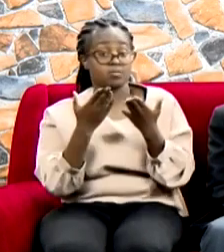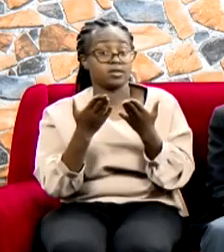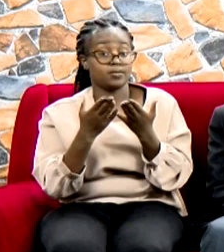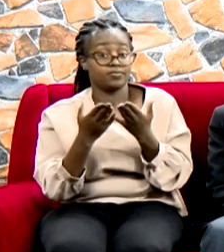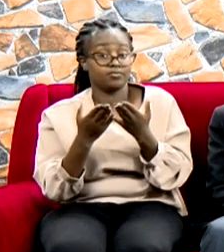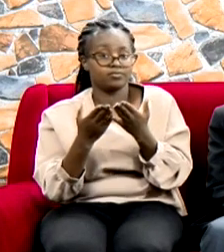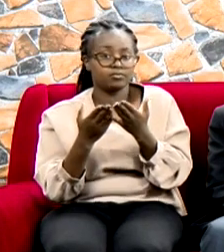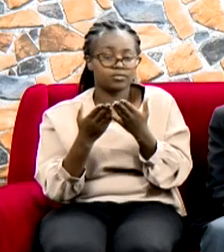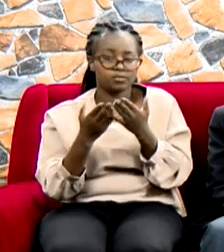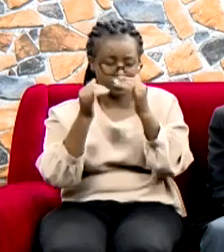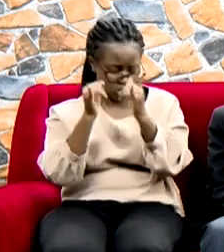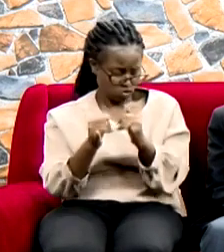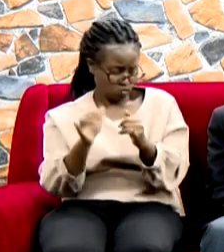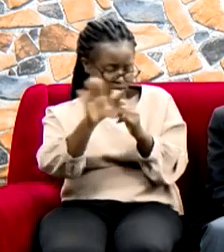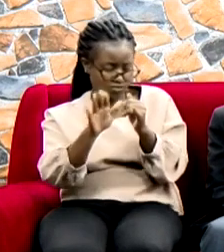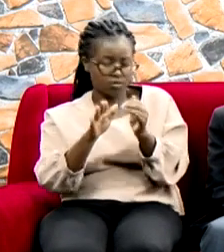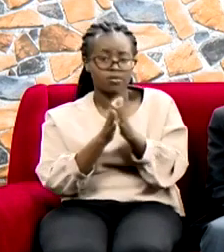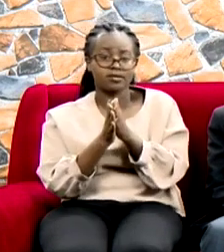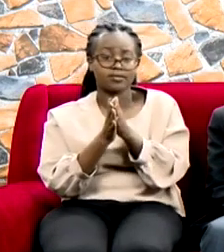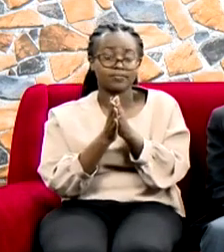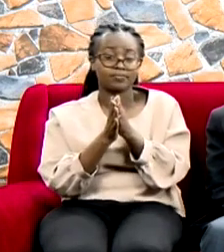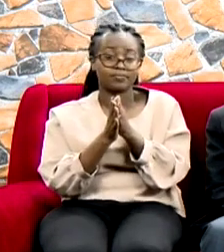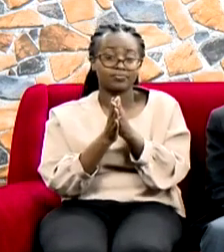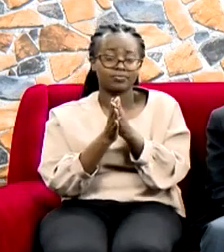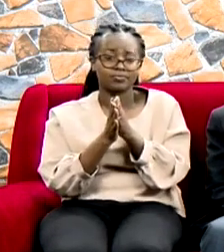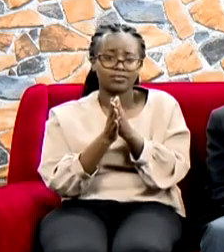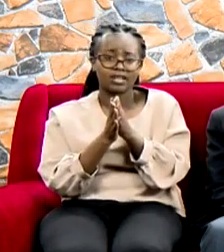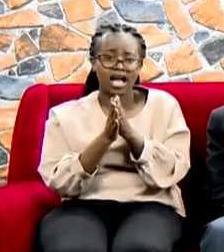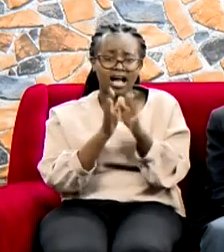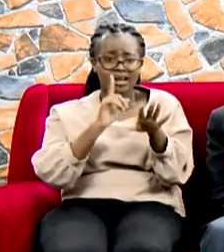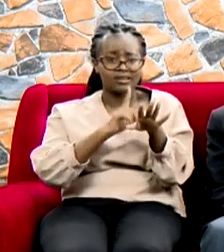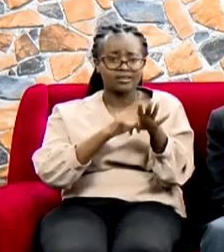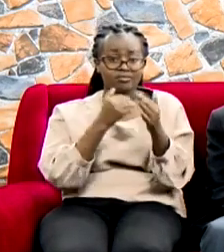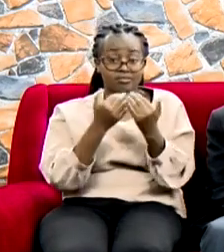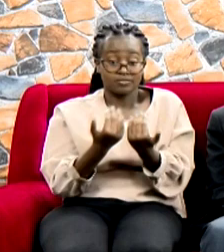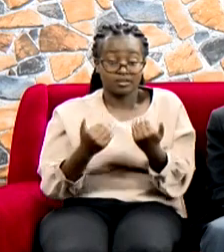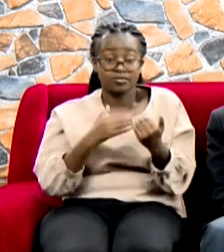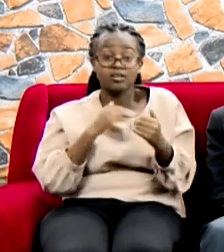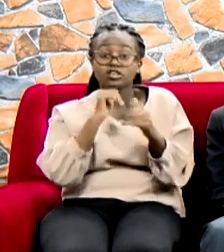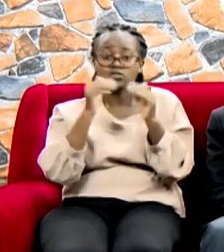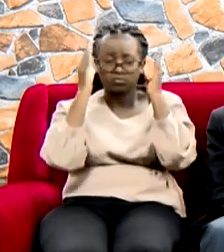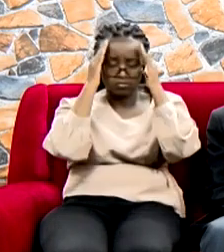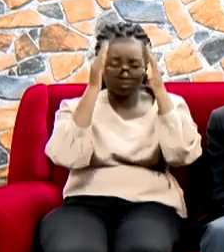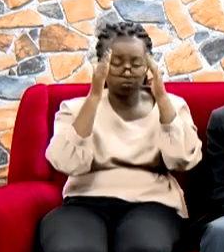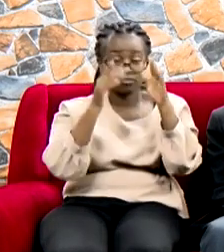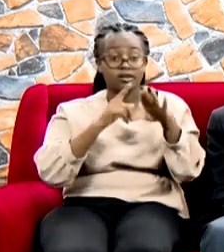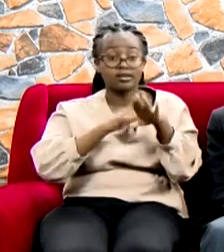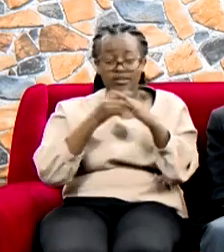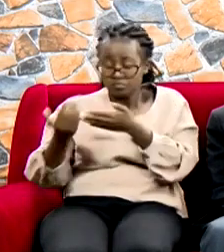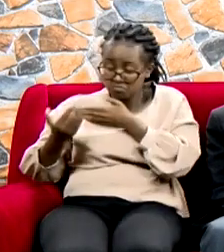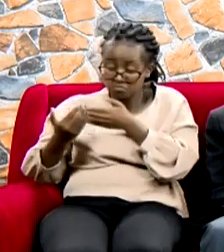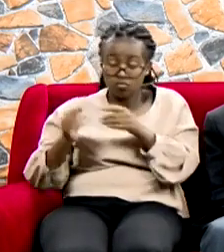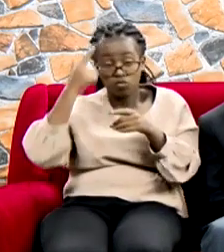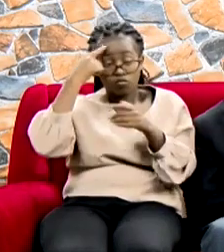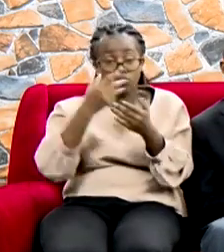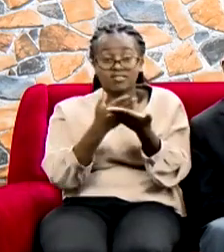it's distraction. I'm in a new environment that we could do. So but is it like a timed thing? Like if my child does not pay attention during the moment of breastfeeding